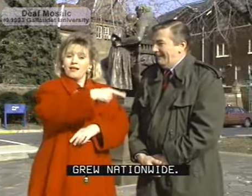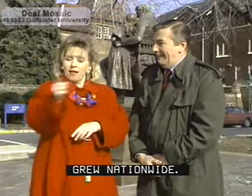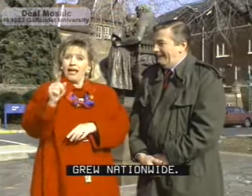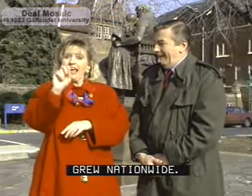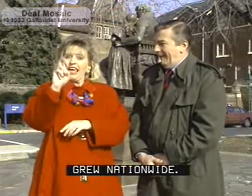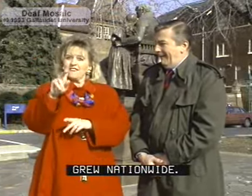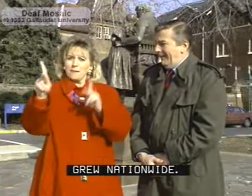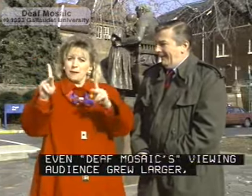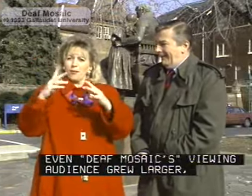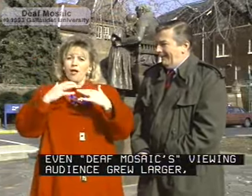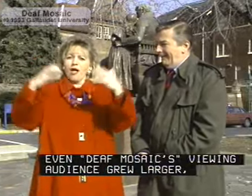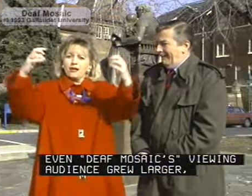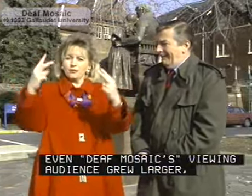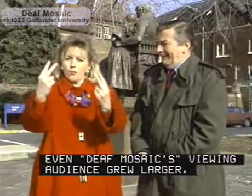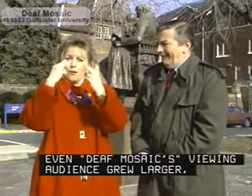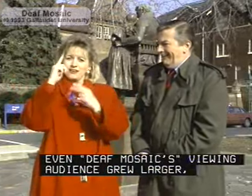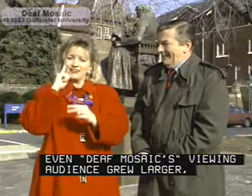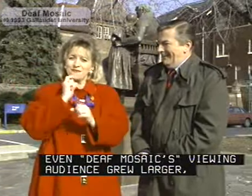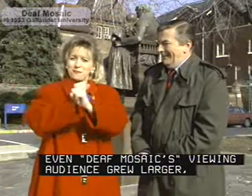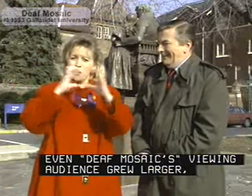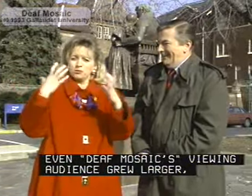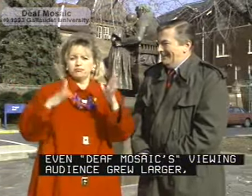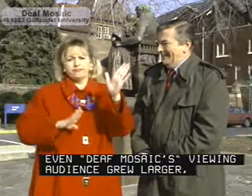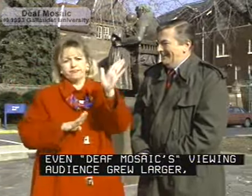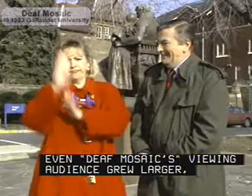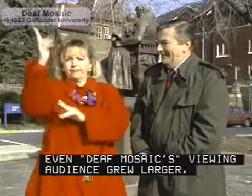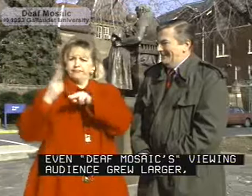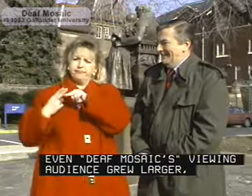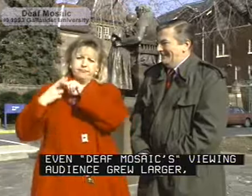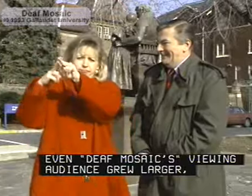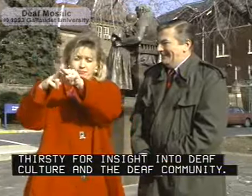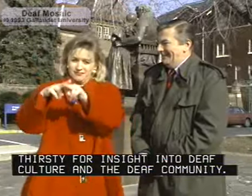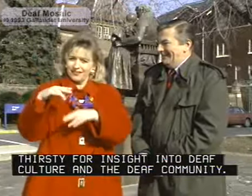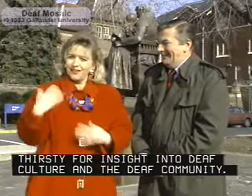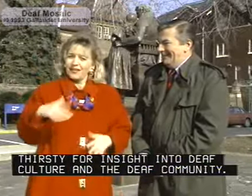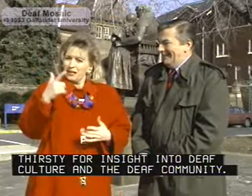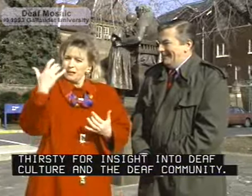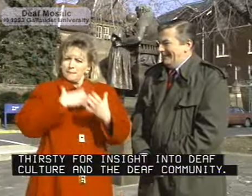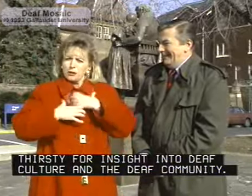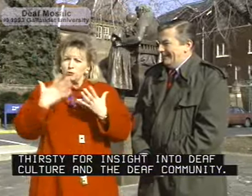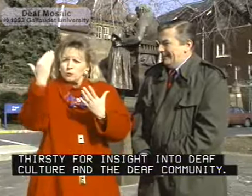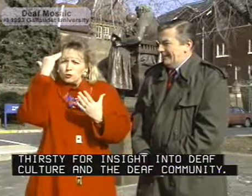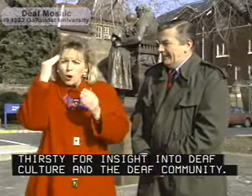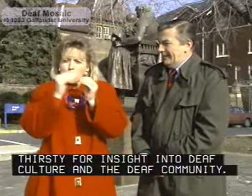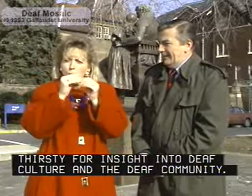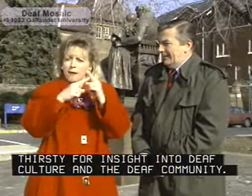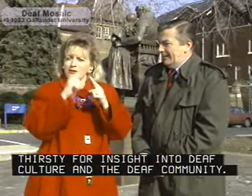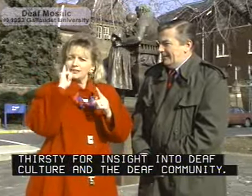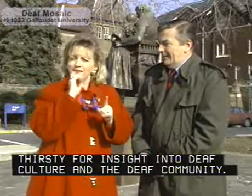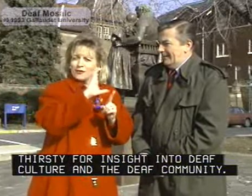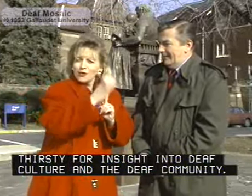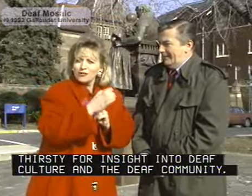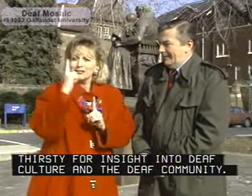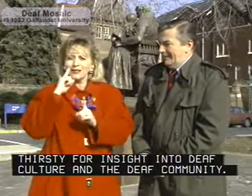nationwide. Even deaf Mosaic's viewing audience grew larger, thirsty for insight into deaf culture and the deaf